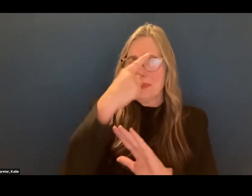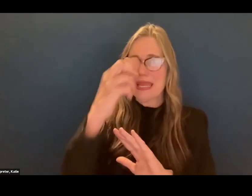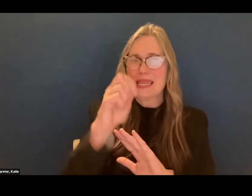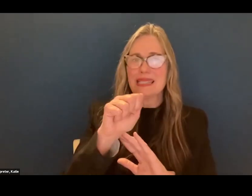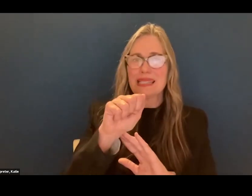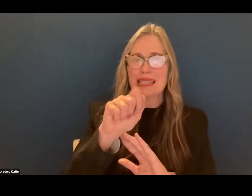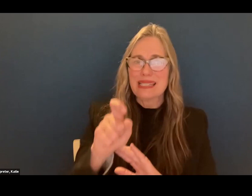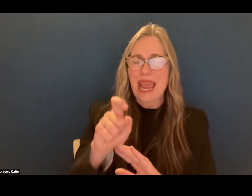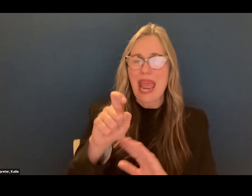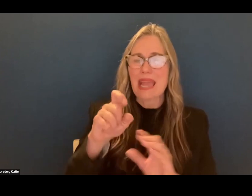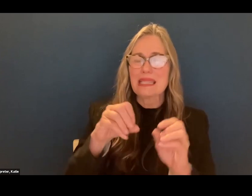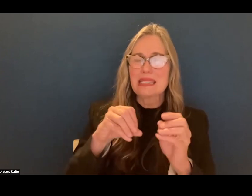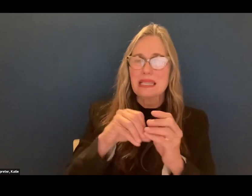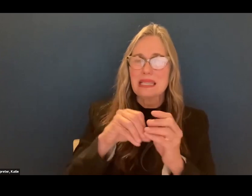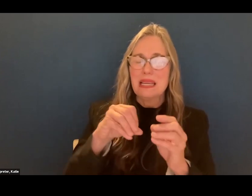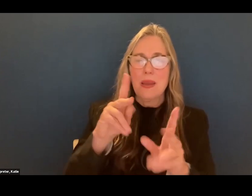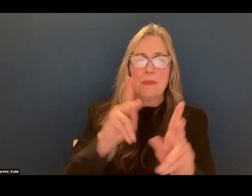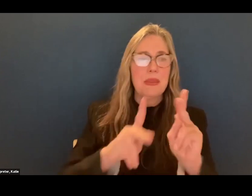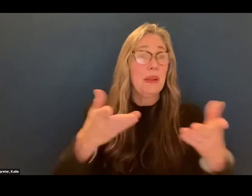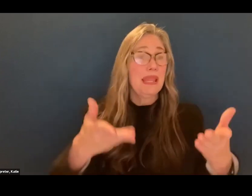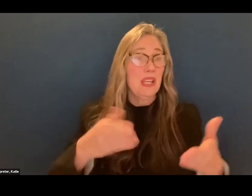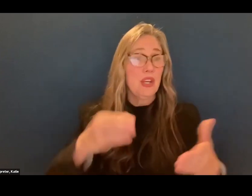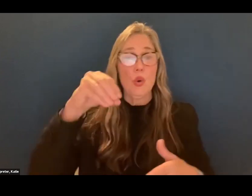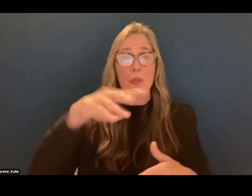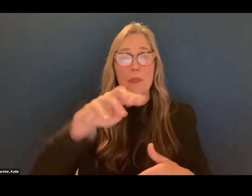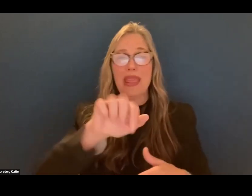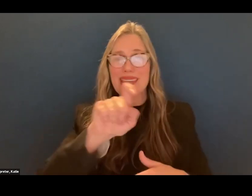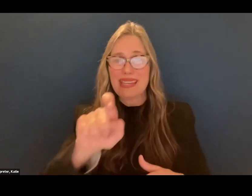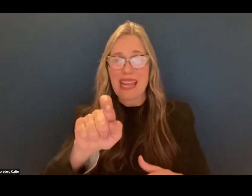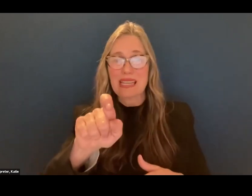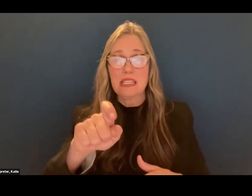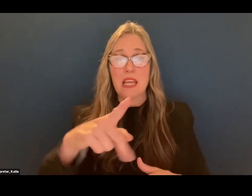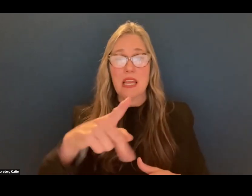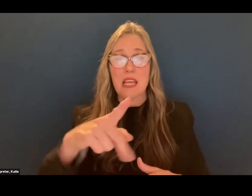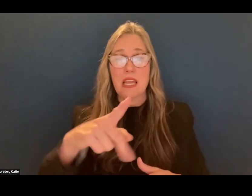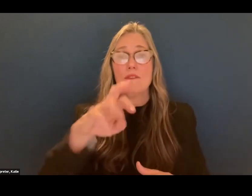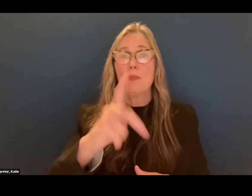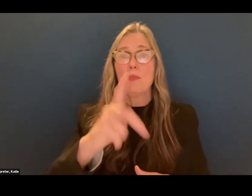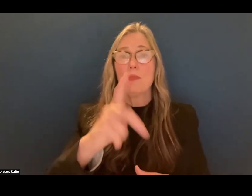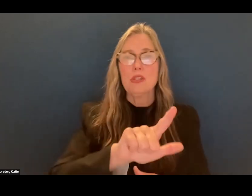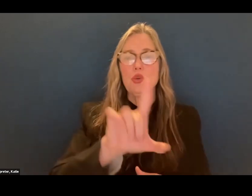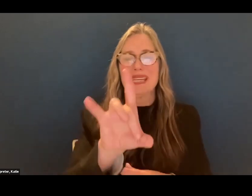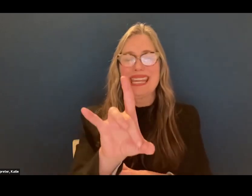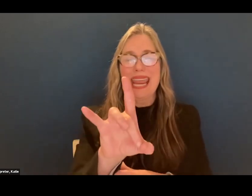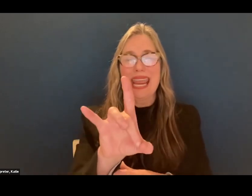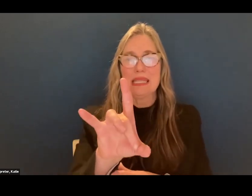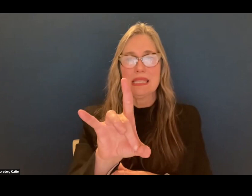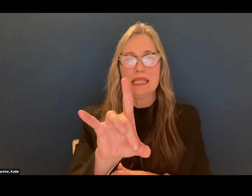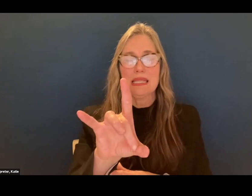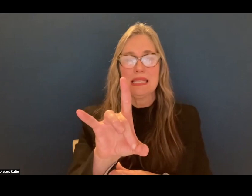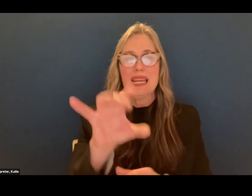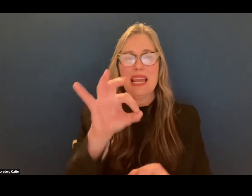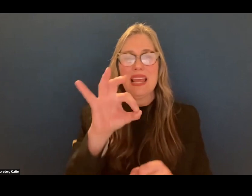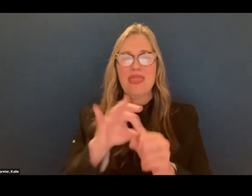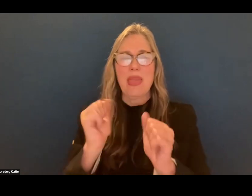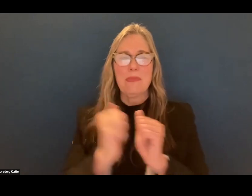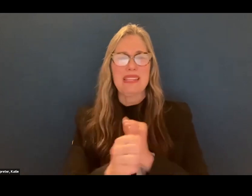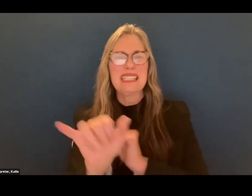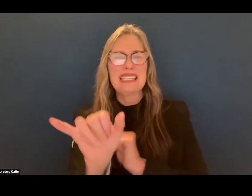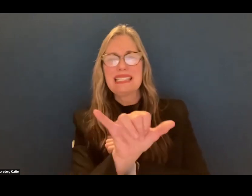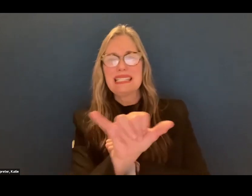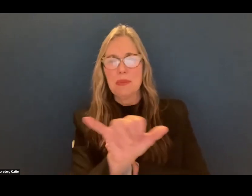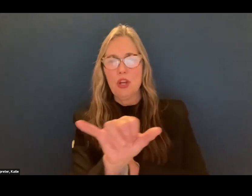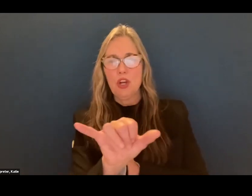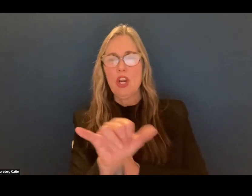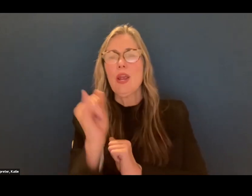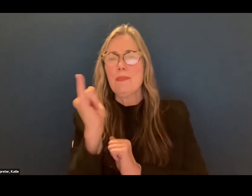voted for the Proposition 28. And so because they're kind of similar, I think maybe